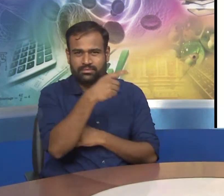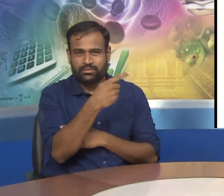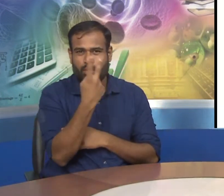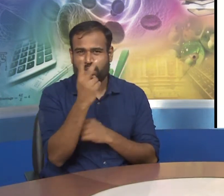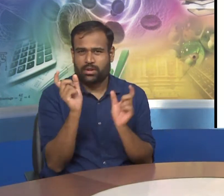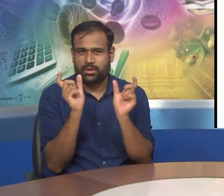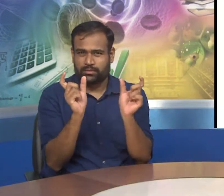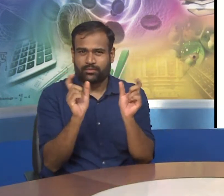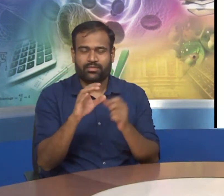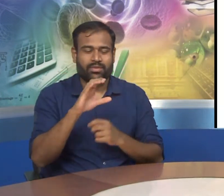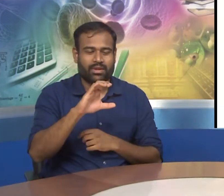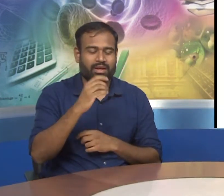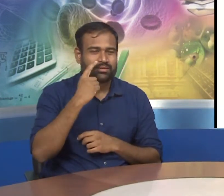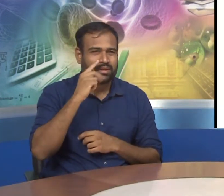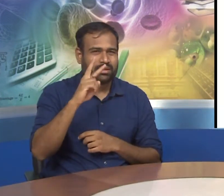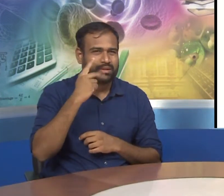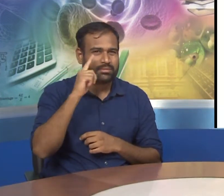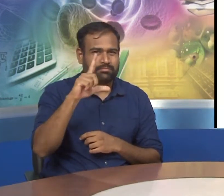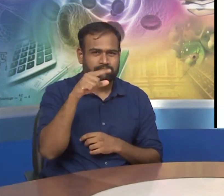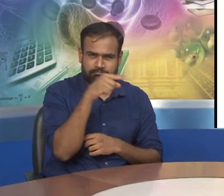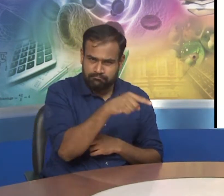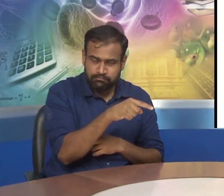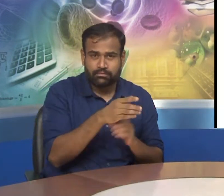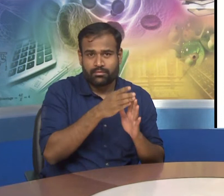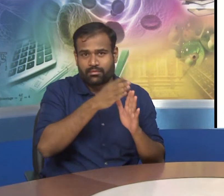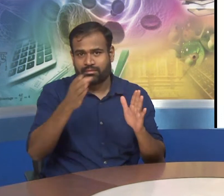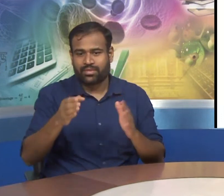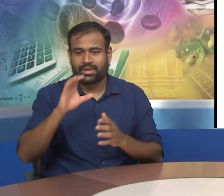Civil cases and criminal cases.